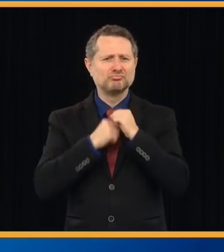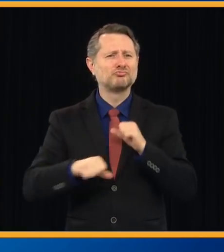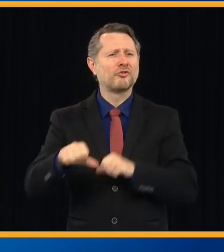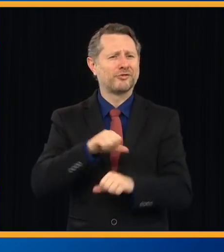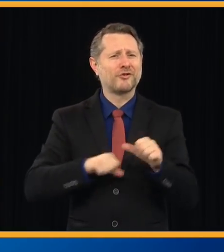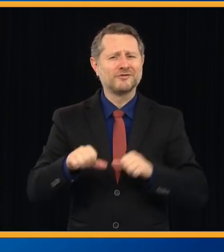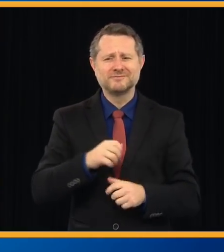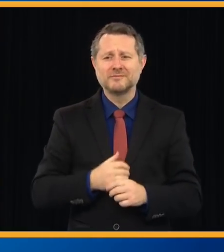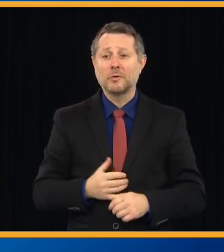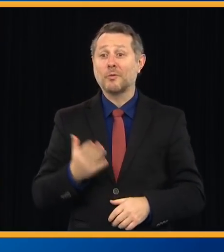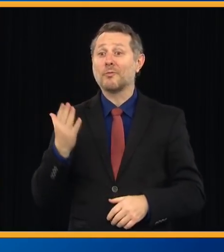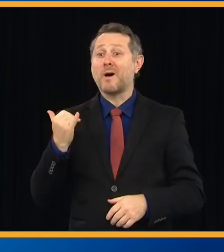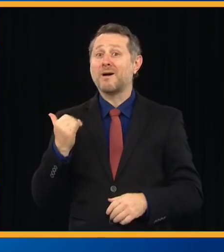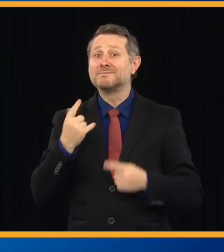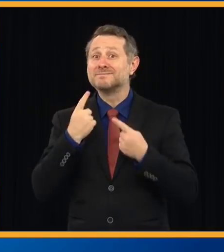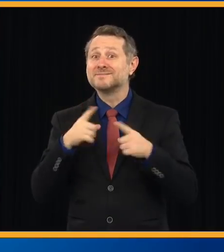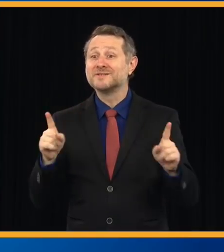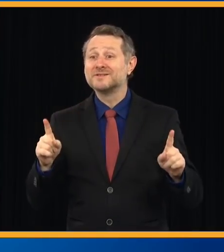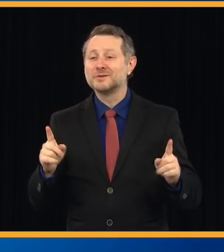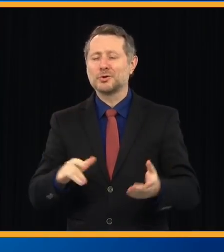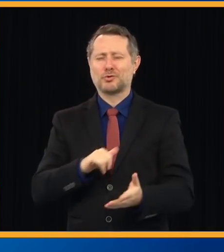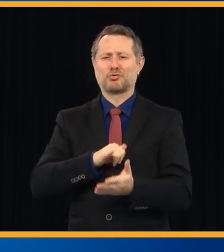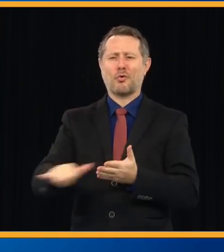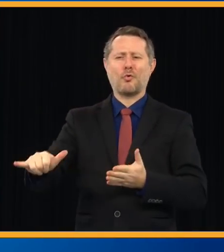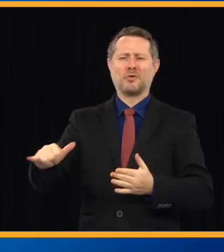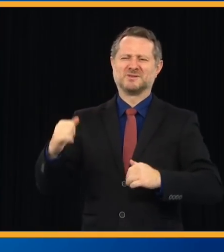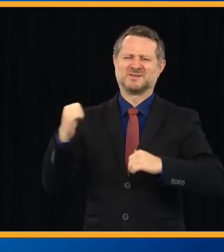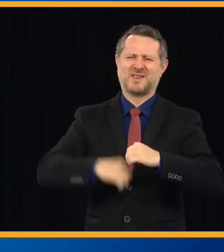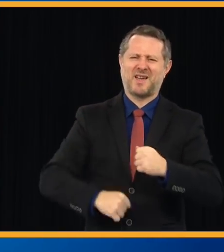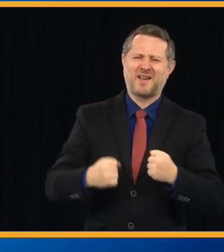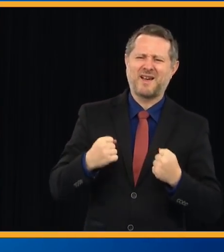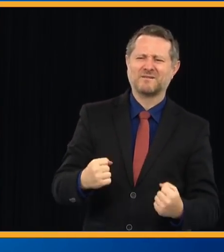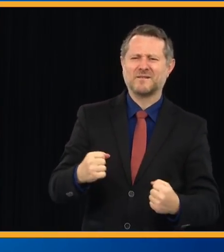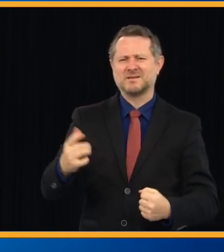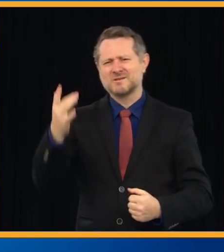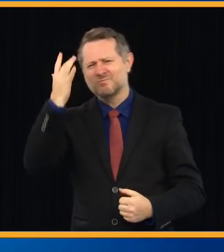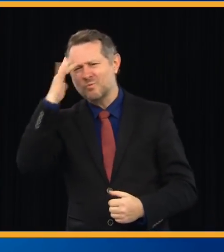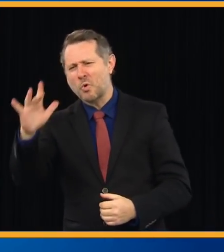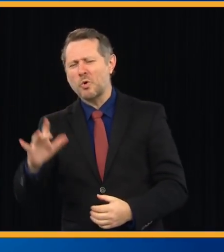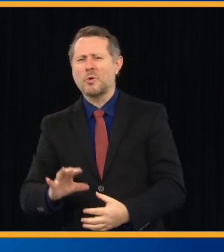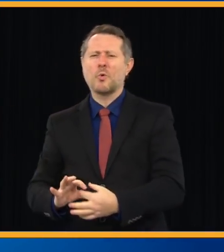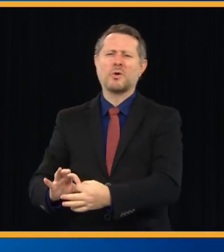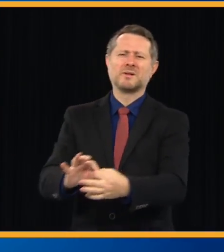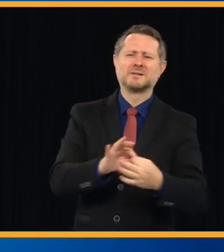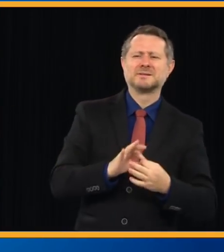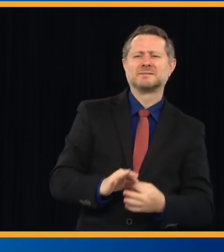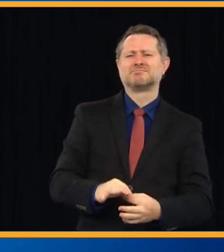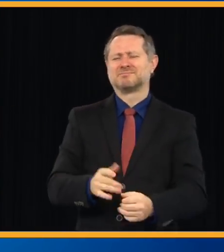because we are New York tough, which means tough, smart, united, disciplined, and loving.